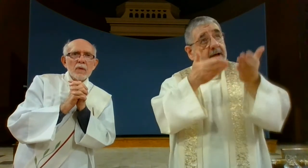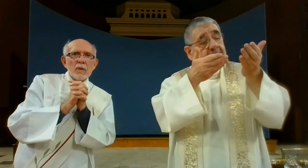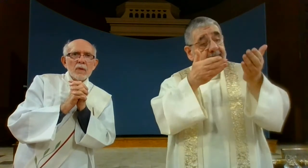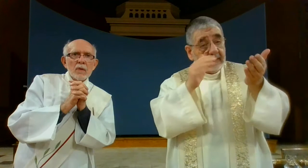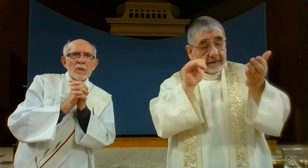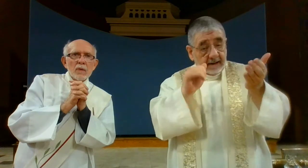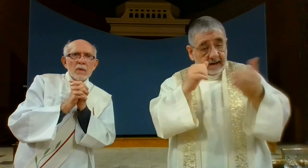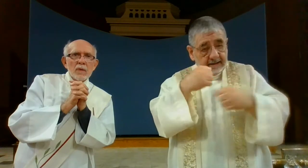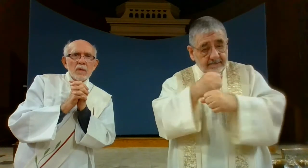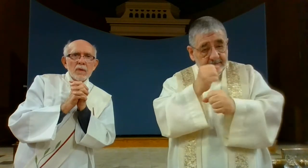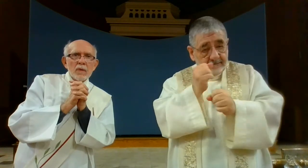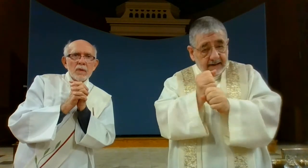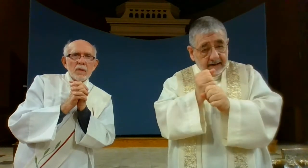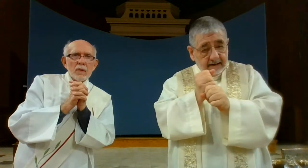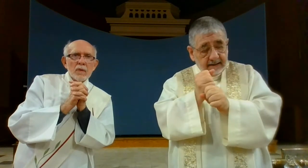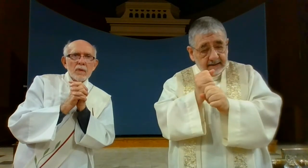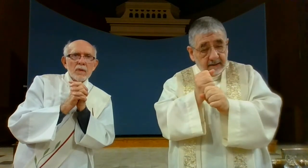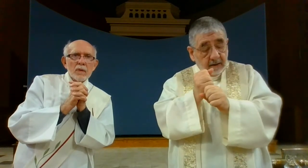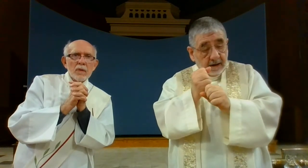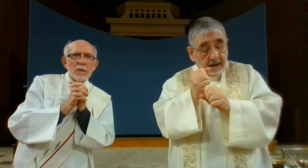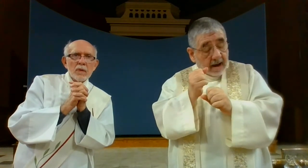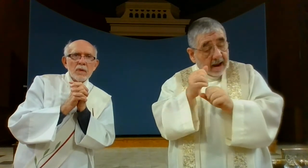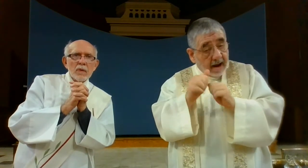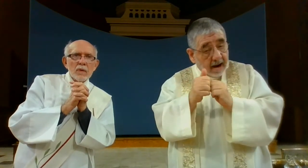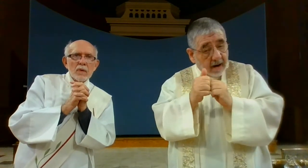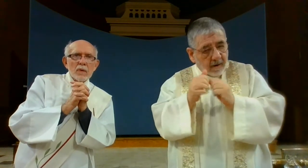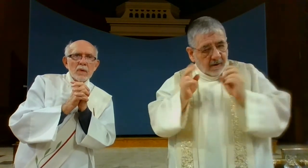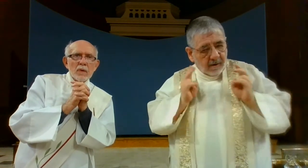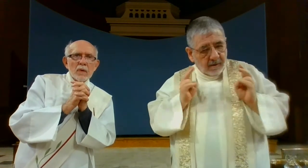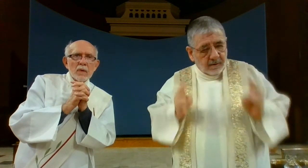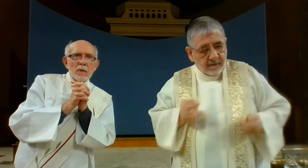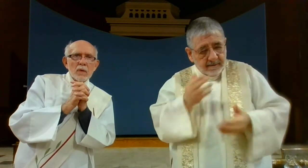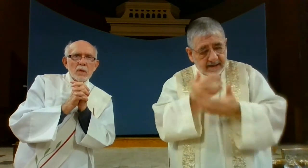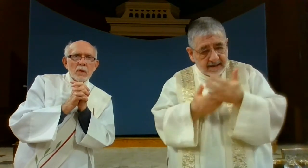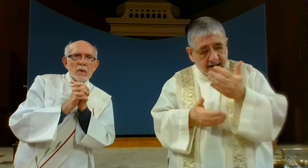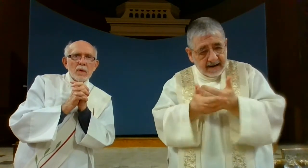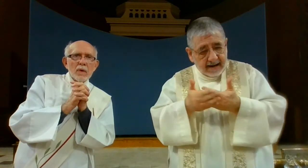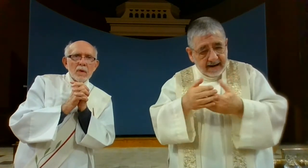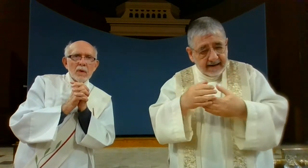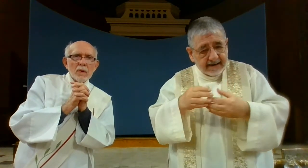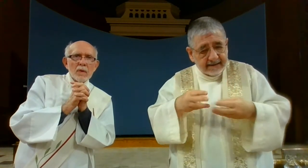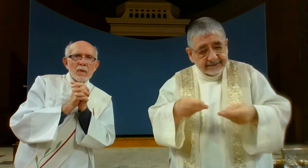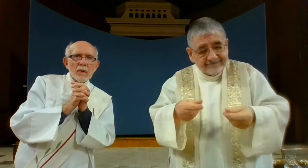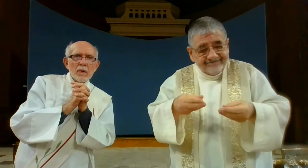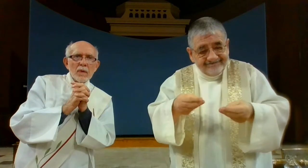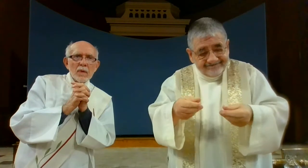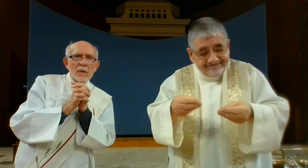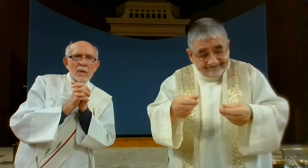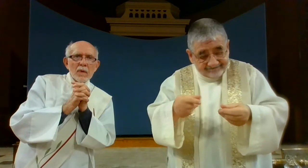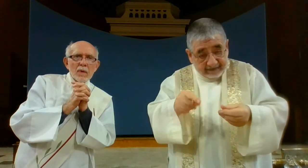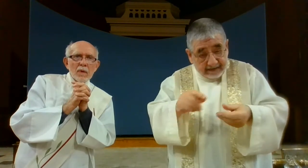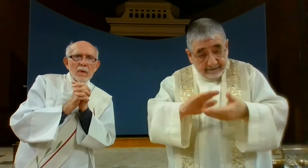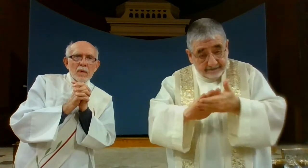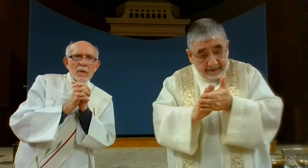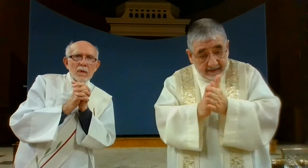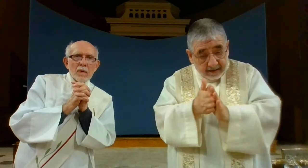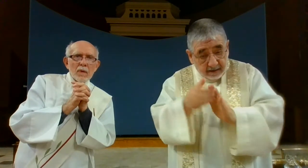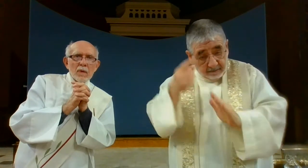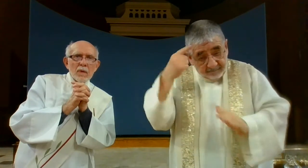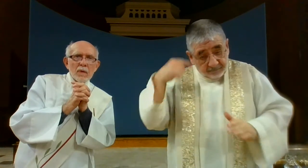You. Fruit of the earth and work of human hands, it will become for us